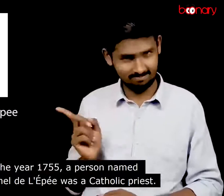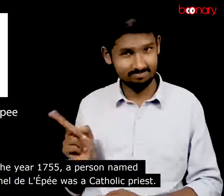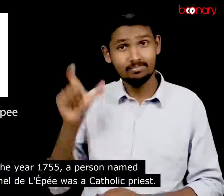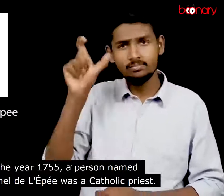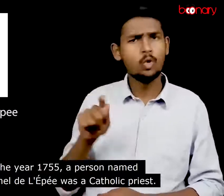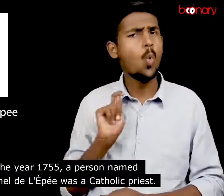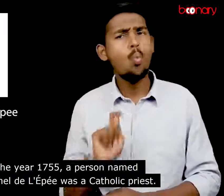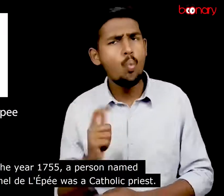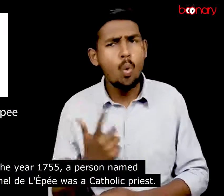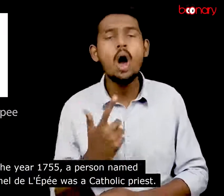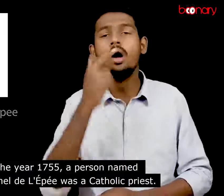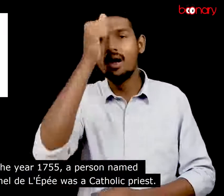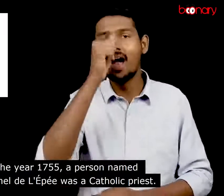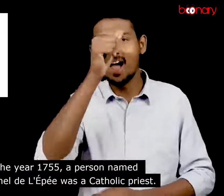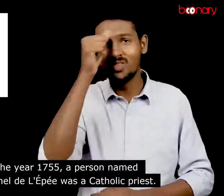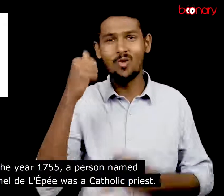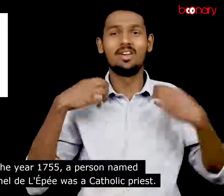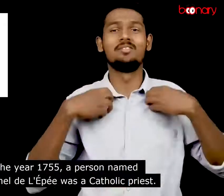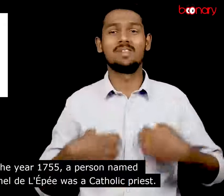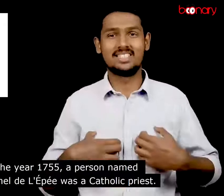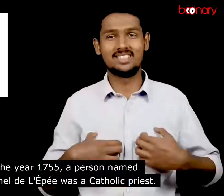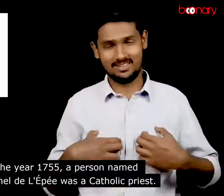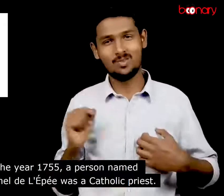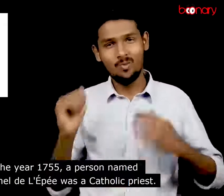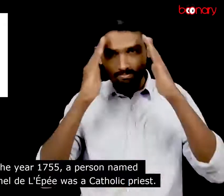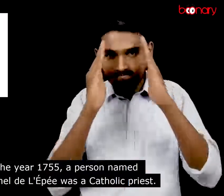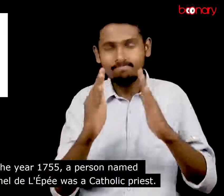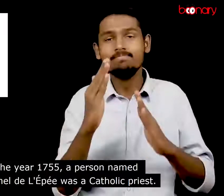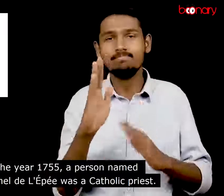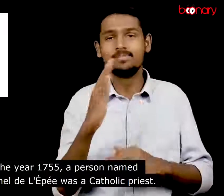de Lippi was a Catholic priest.